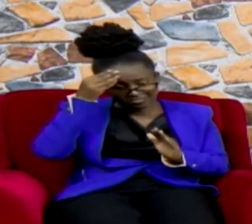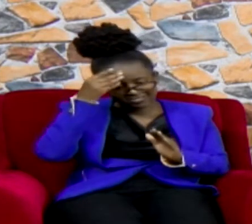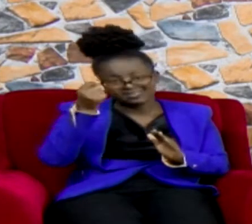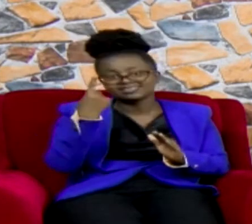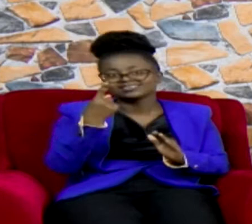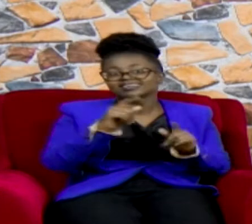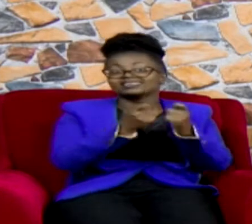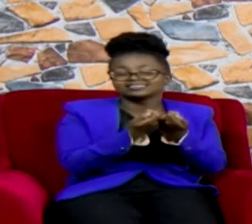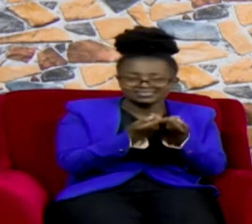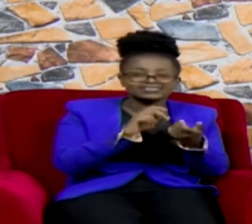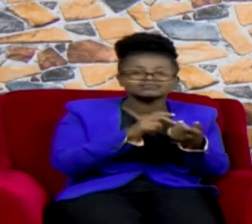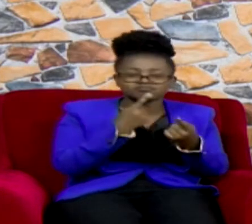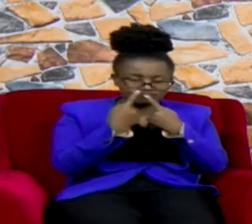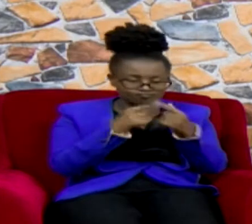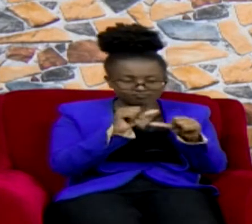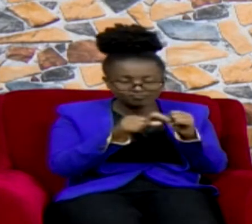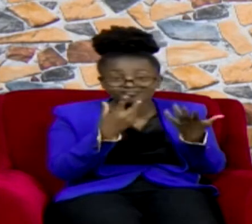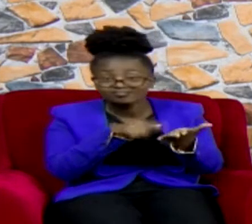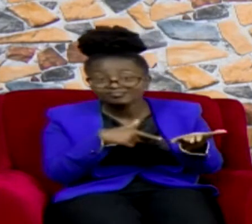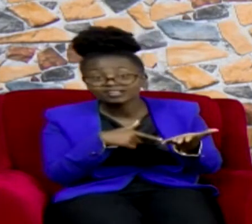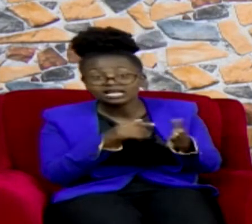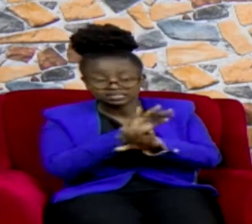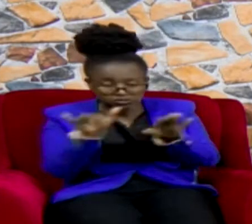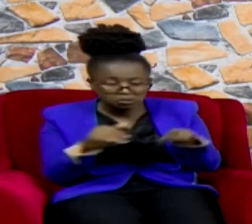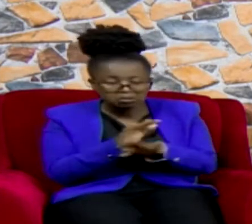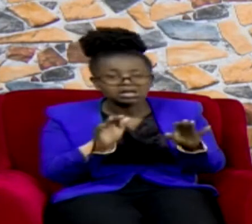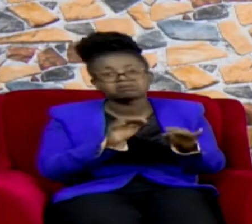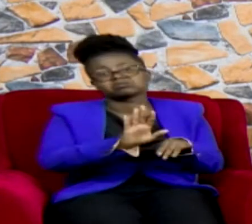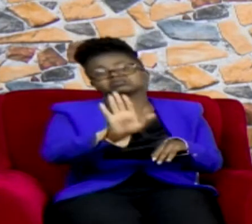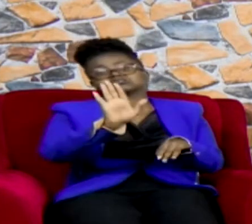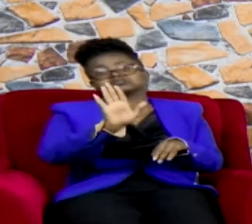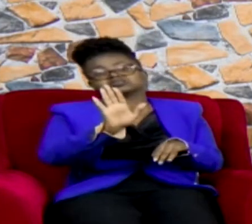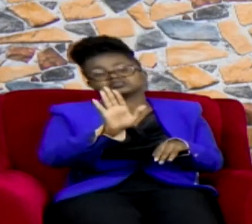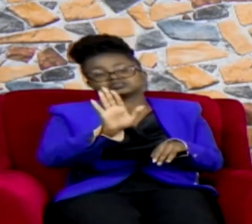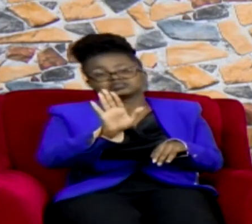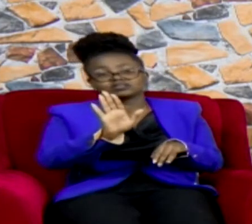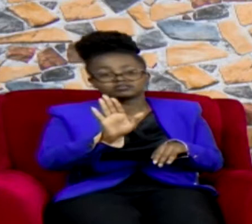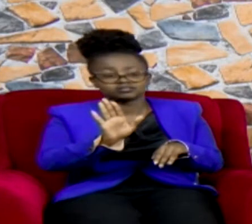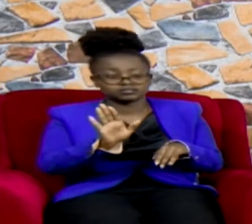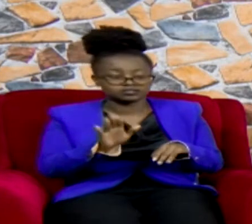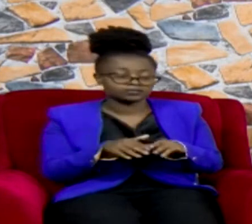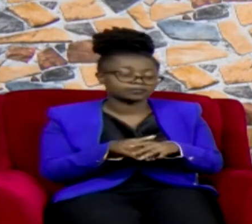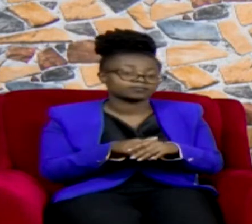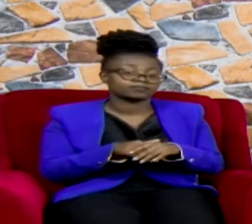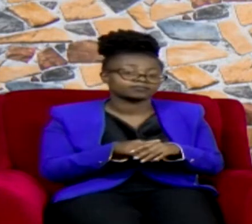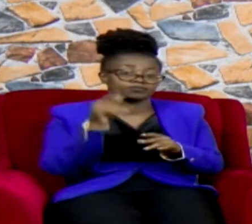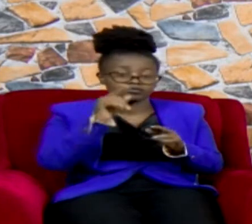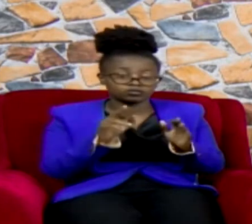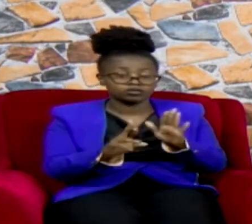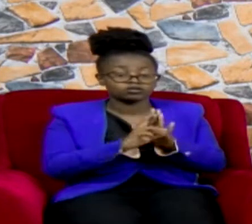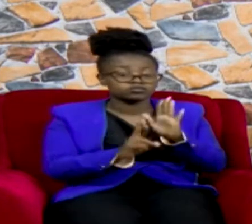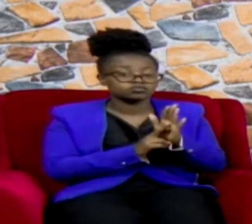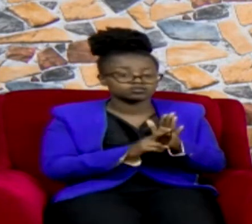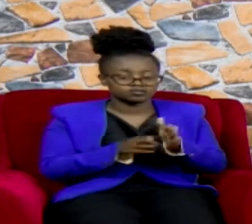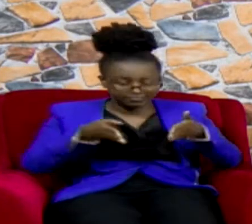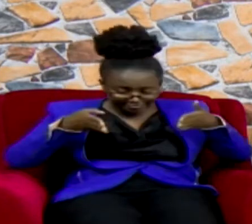Everyone team. else, yeah. Yes. But in the swimming, you have your own lane. So you stick to it. Like Yes. it's one rule. Stay Yes.